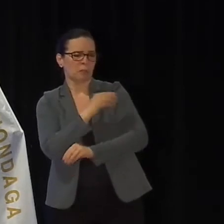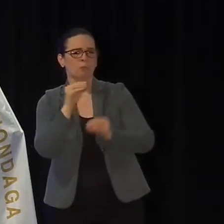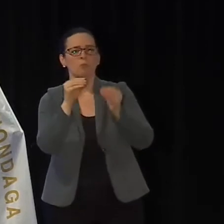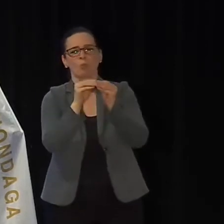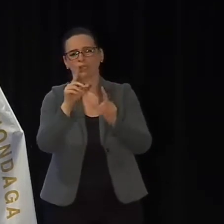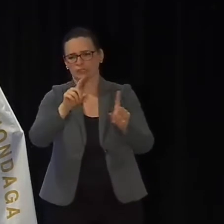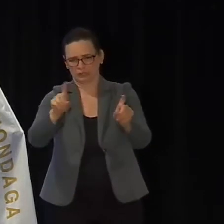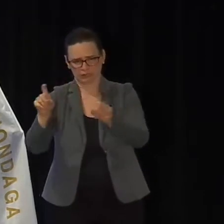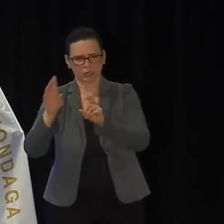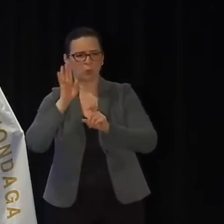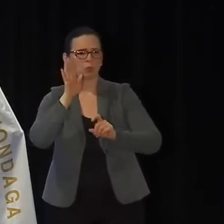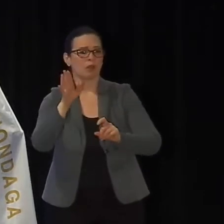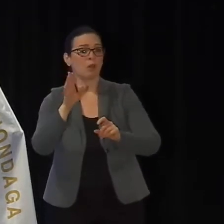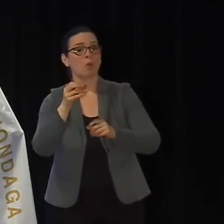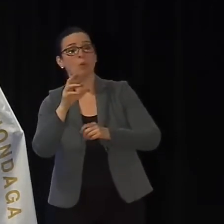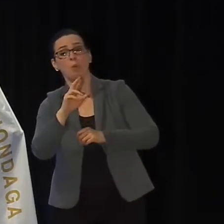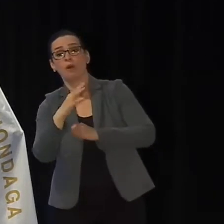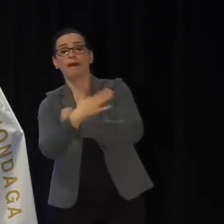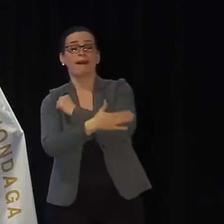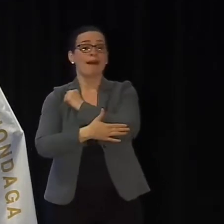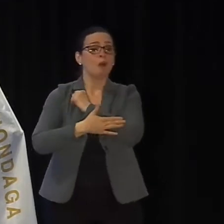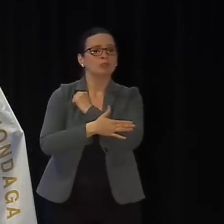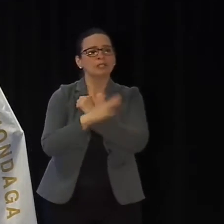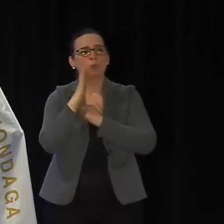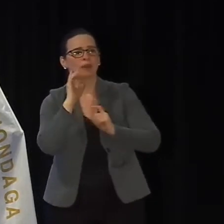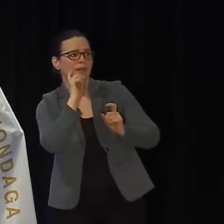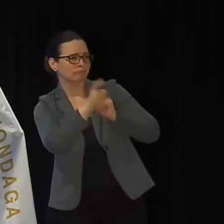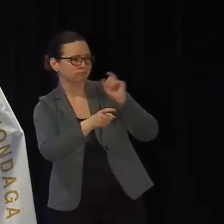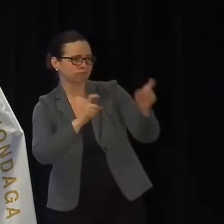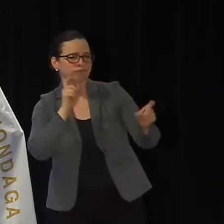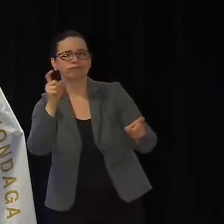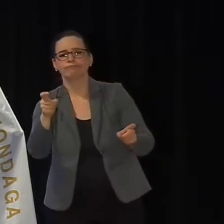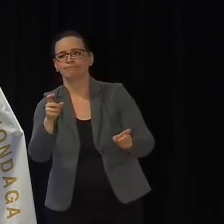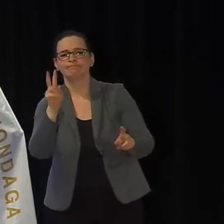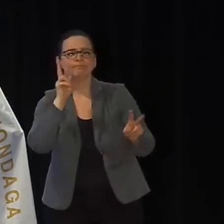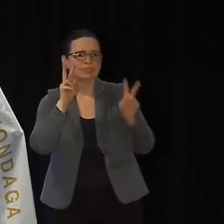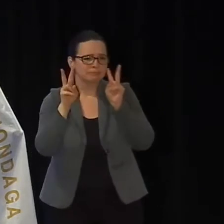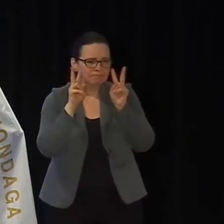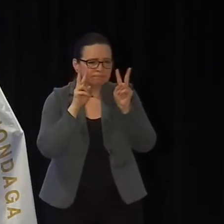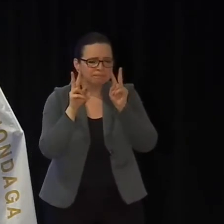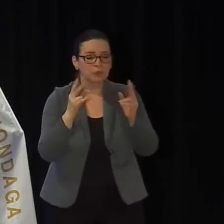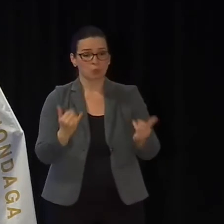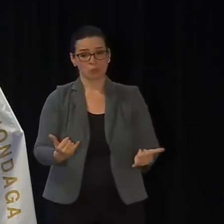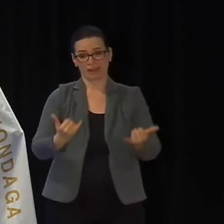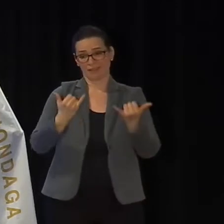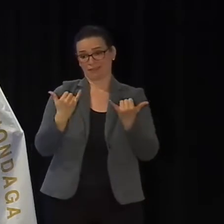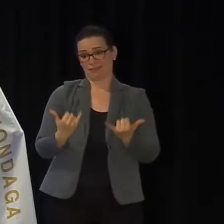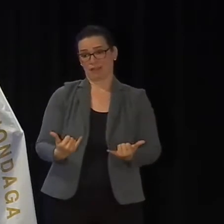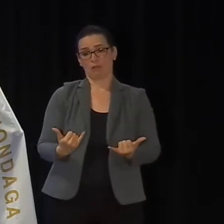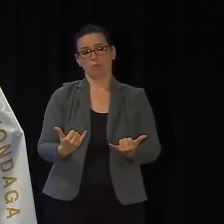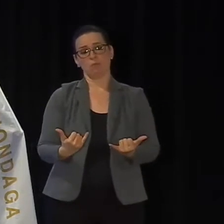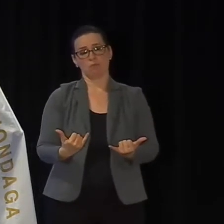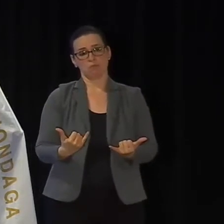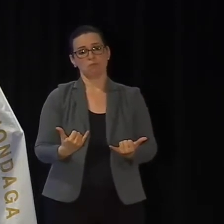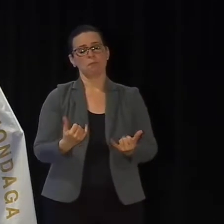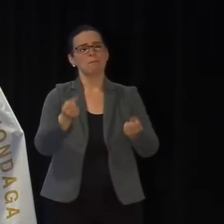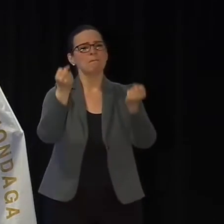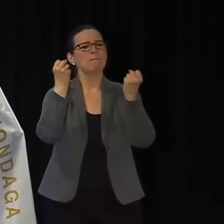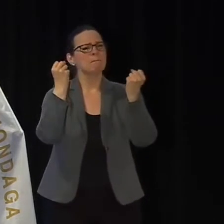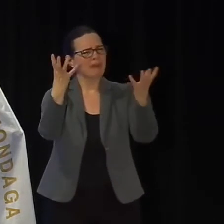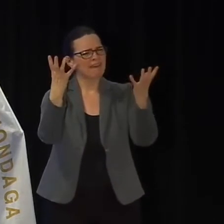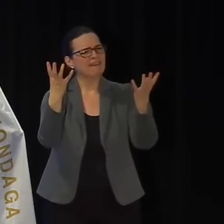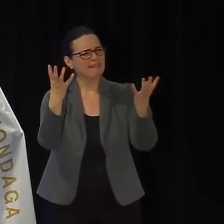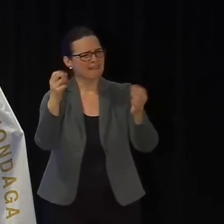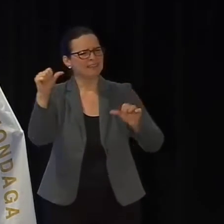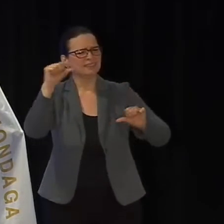with us and do more. But if you look at where I think we are now, and a lot of epidemiologists agree with what we've been